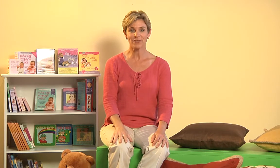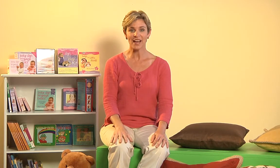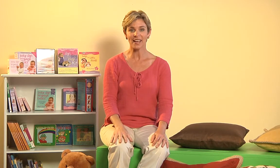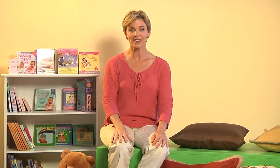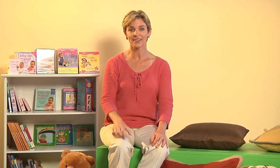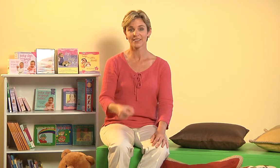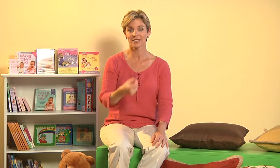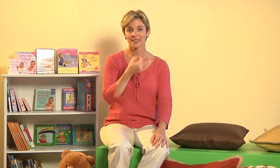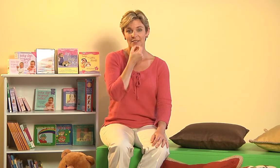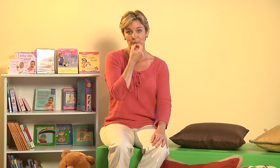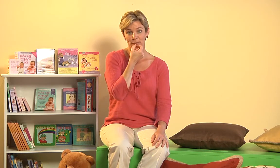Pacifier.